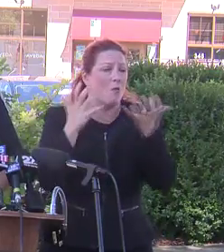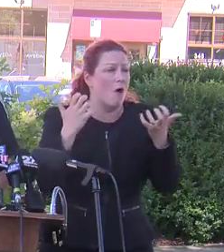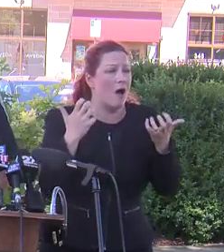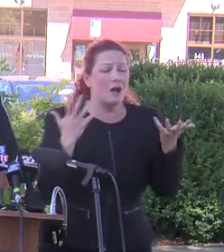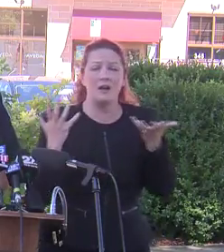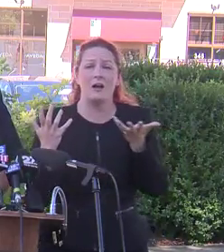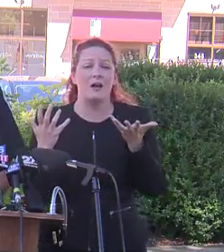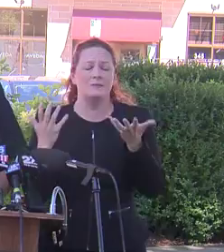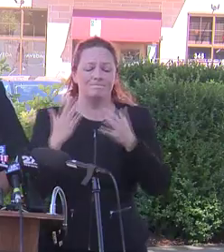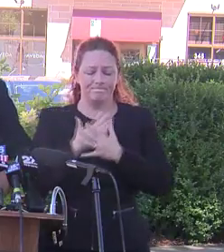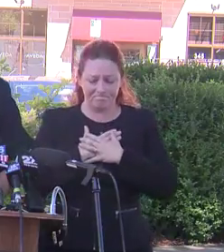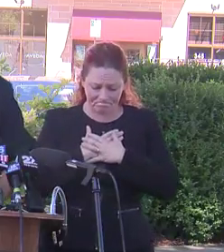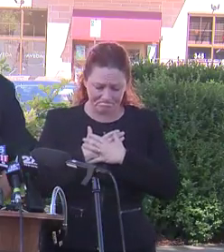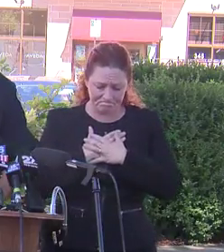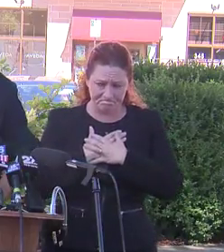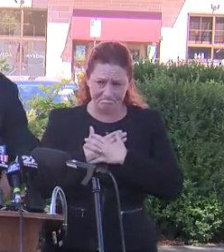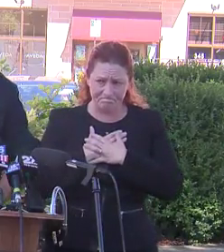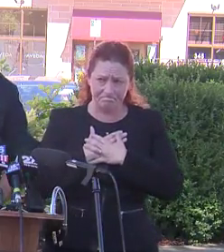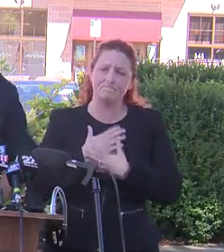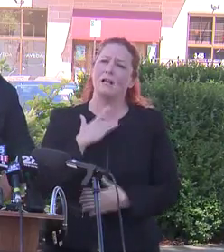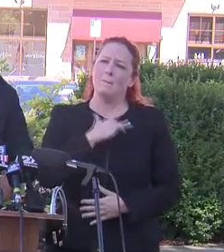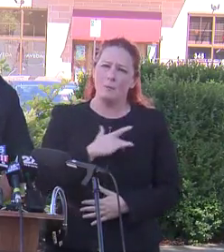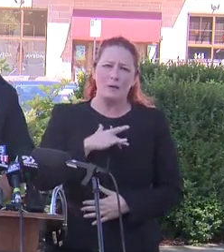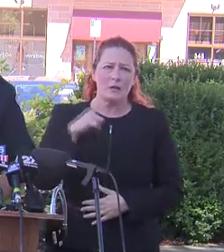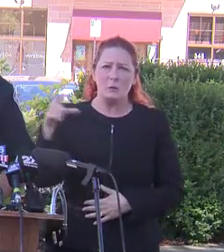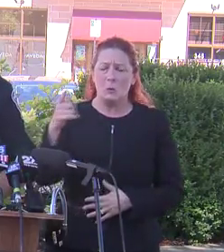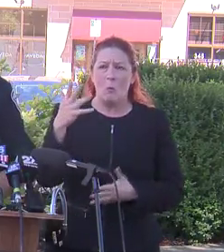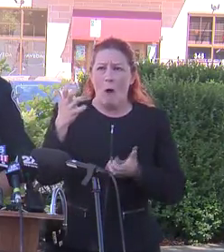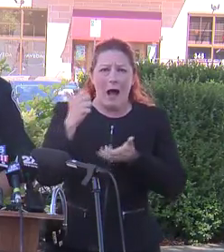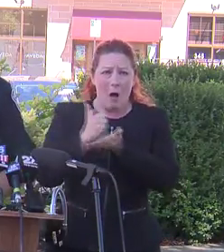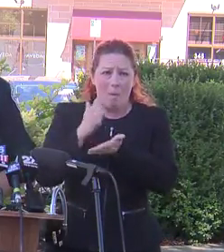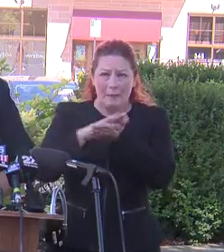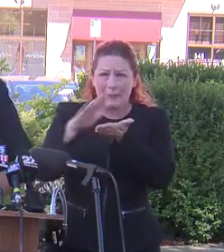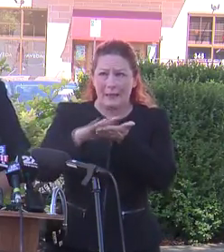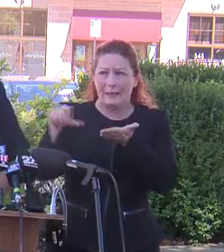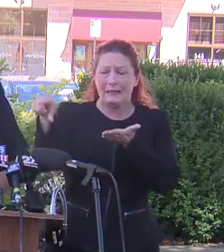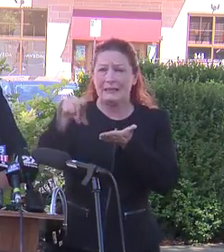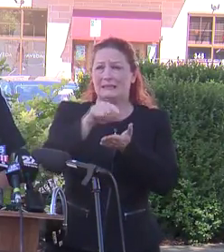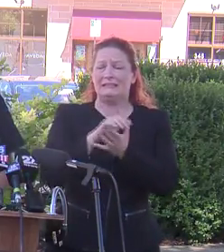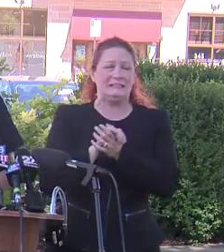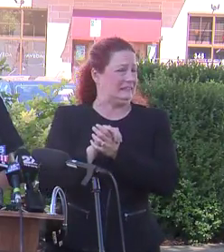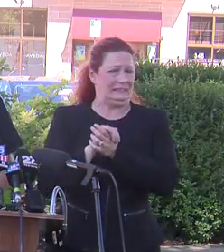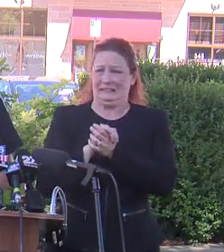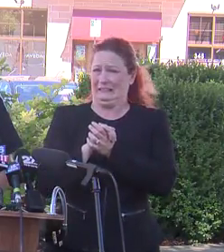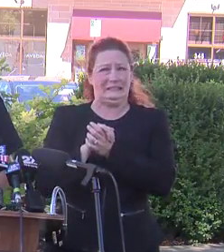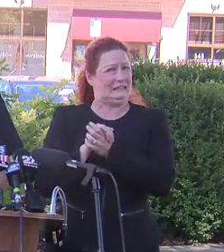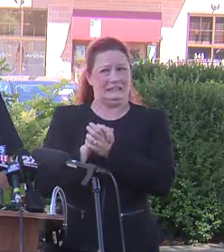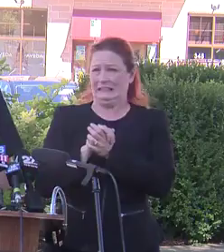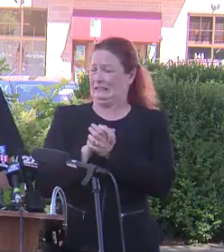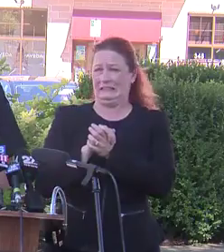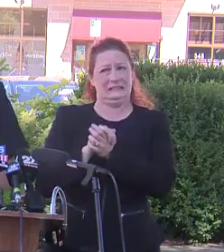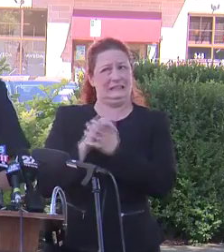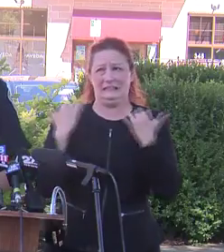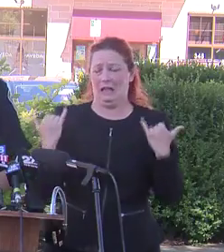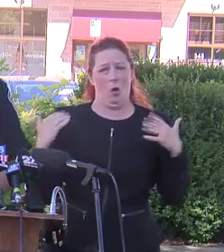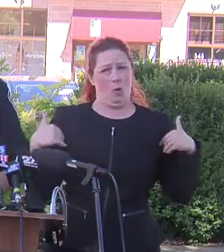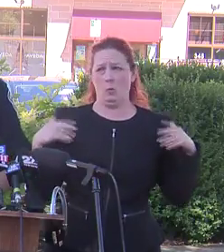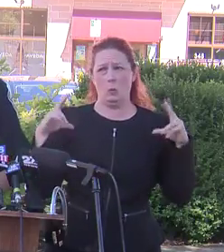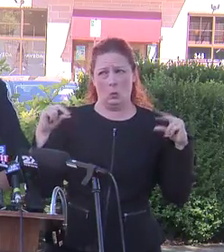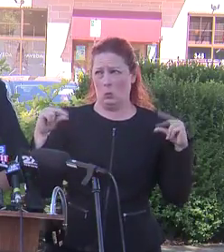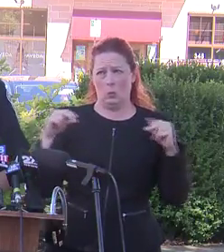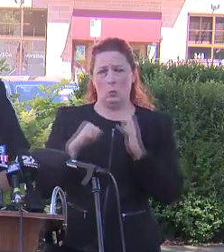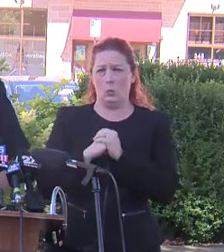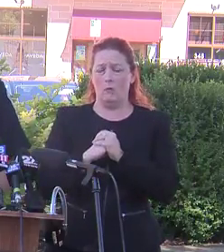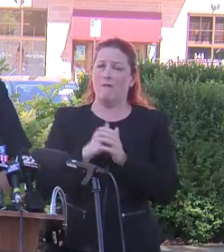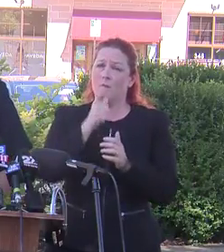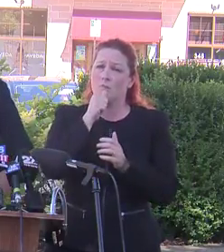I appreciate folks asking if they can clean up that area, but right now the city's going to be contracting with